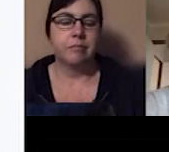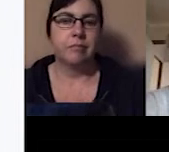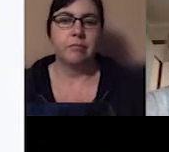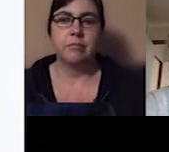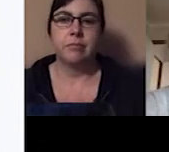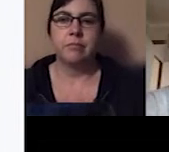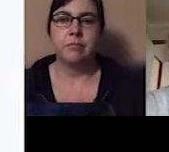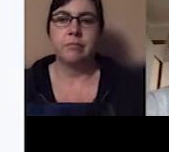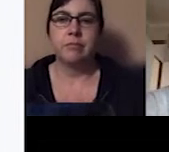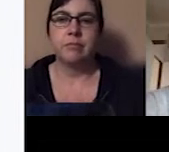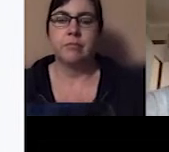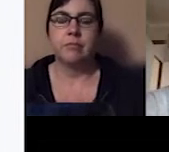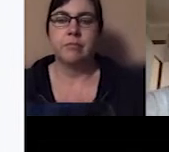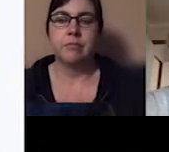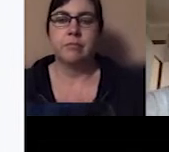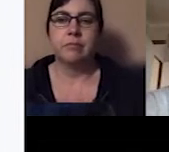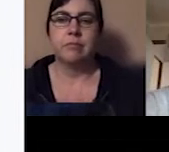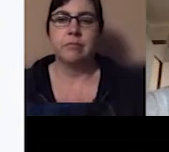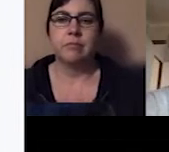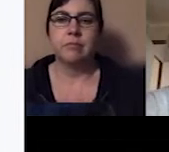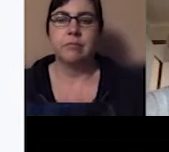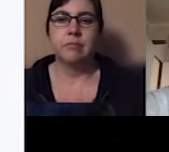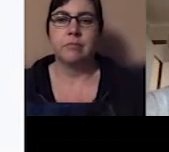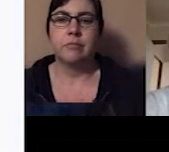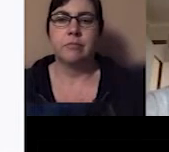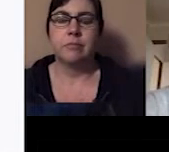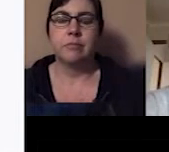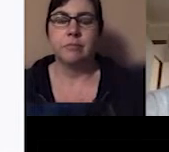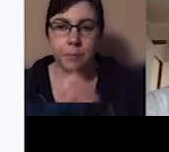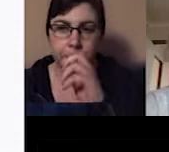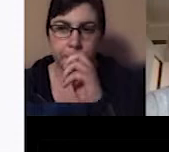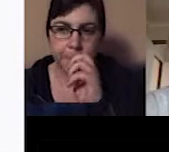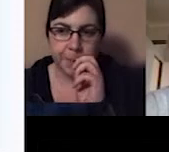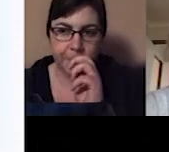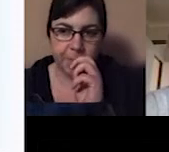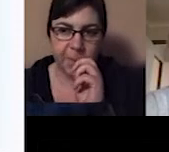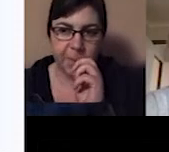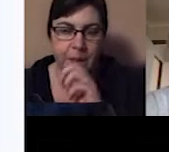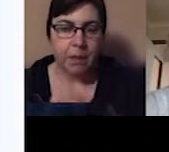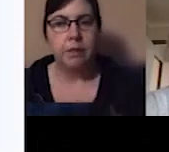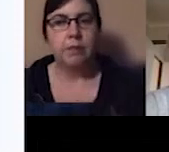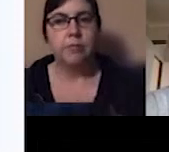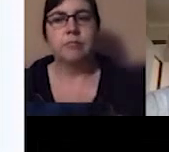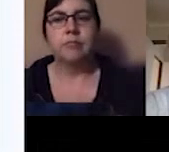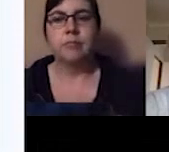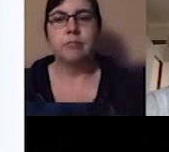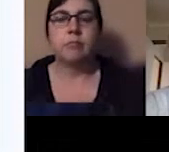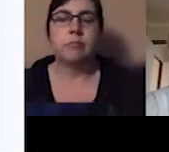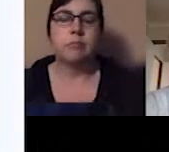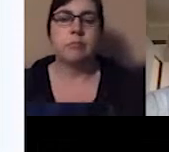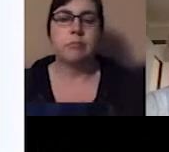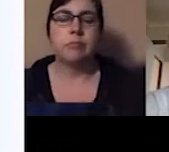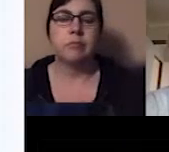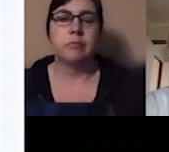mothers come to the sessions as well. It's usually one-on-one, so that makes it a bit easier. But I have their parent, whoever it might be, sit on